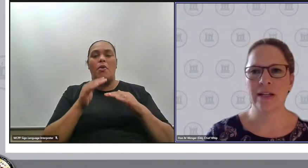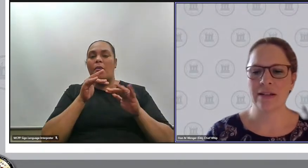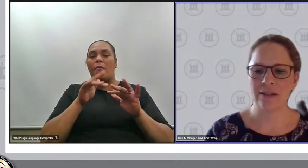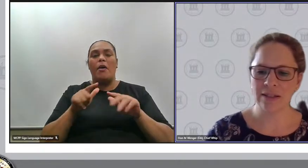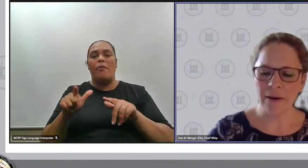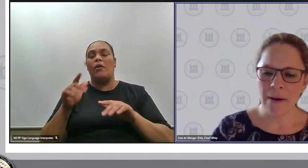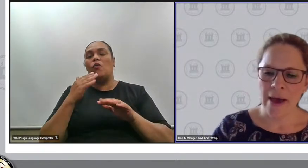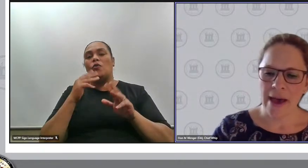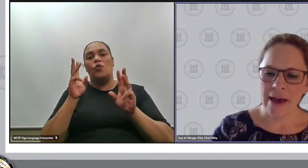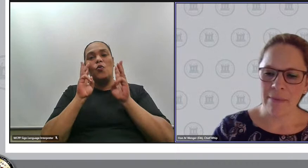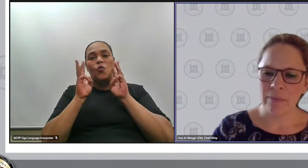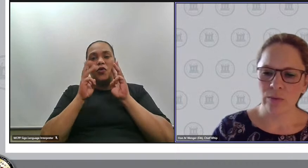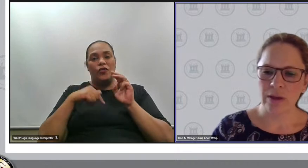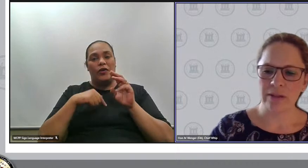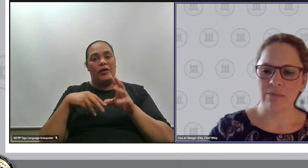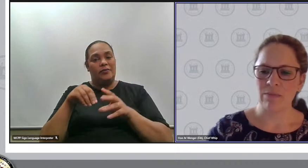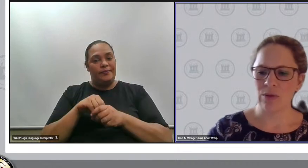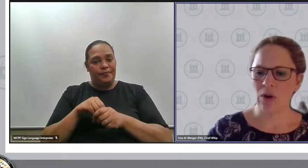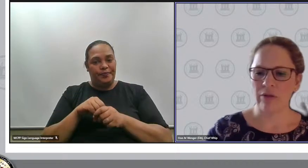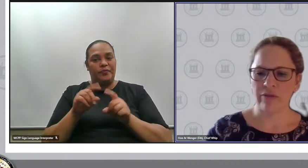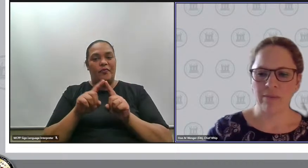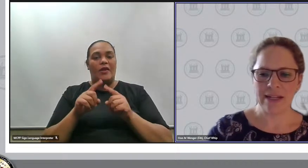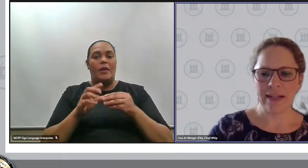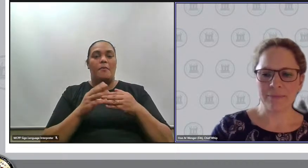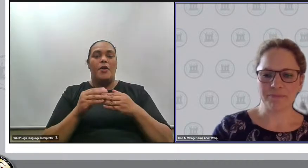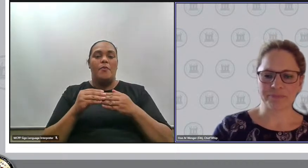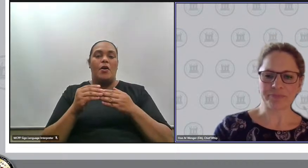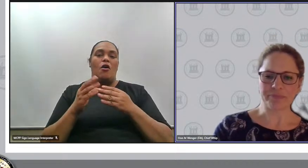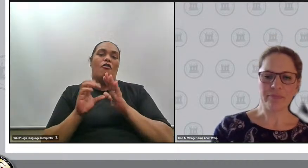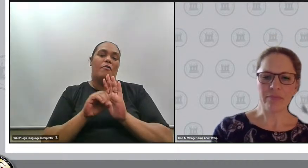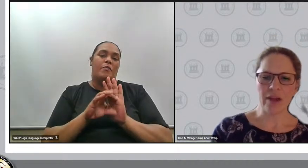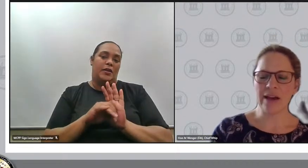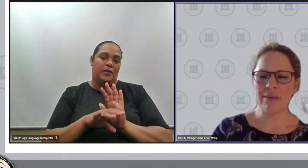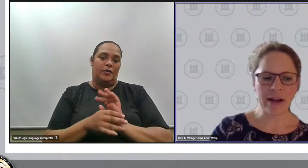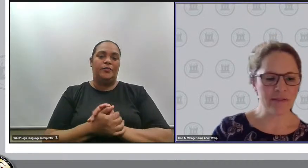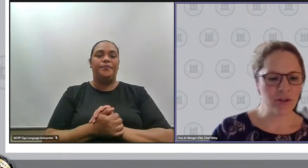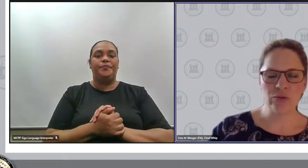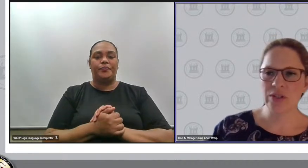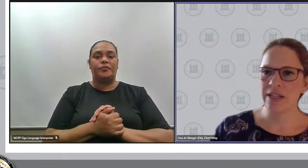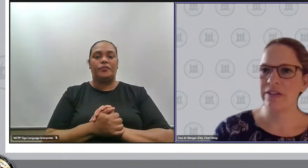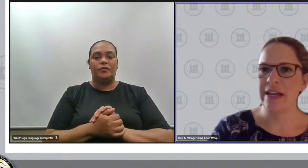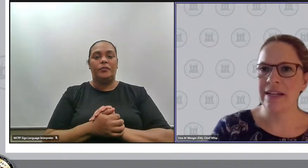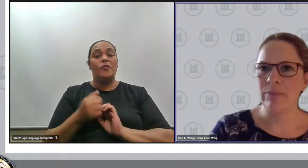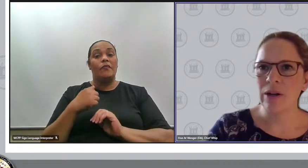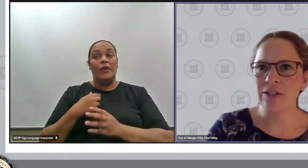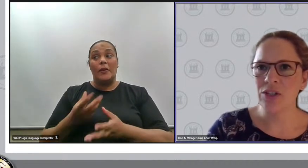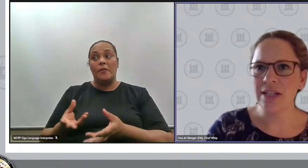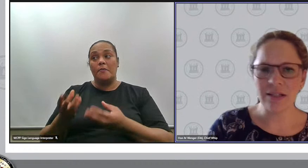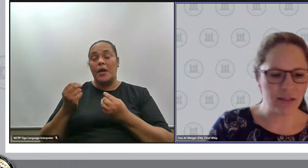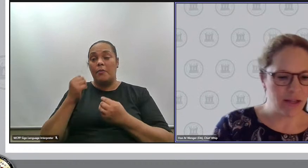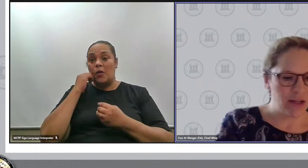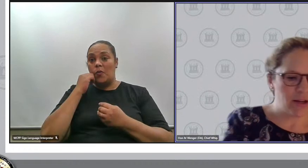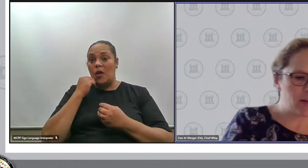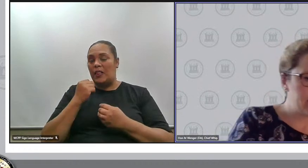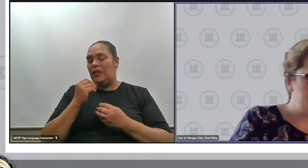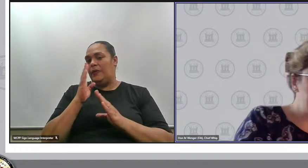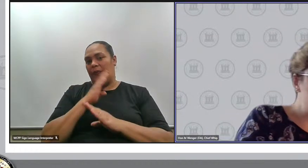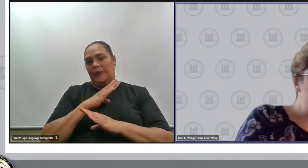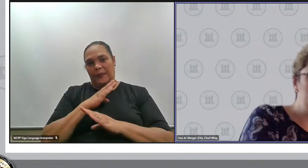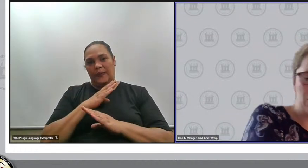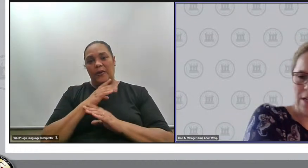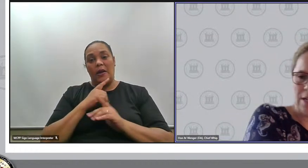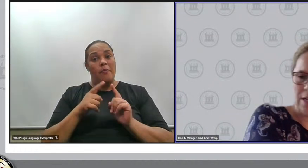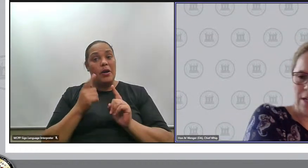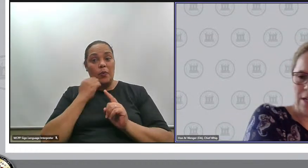are joining us, as well as members of the media. I have not received any apologies. Are there